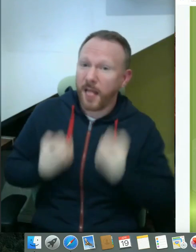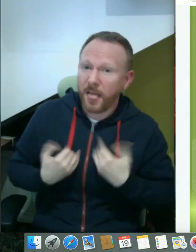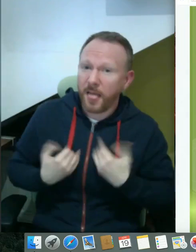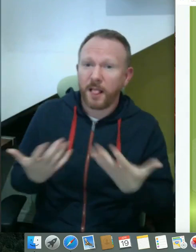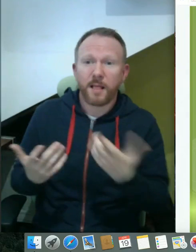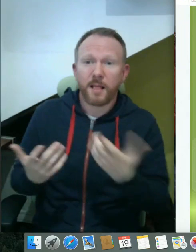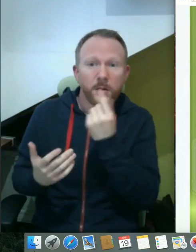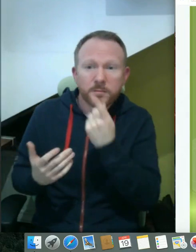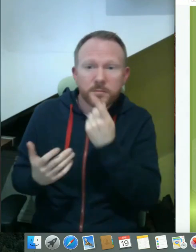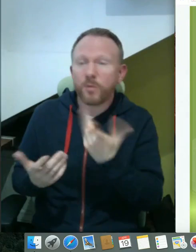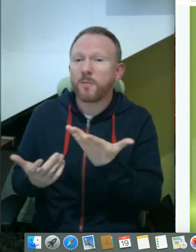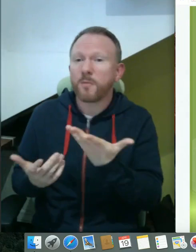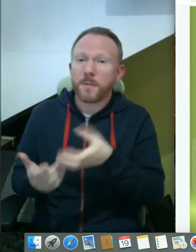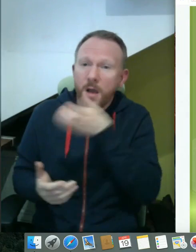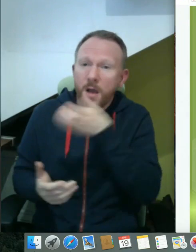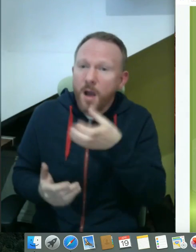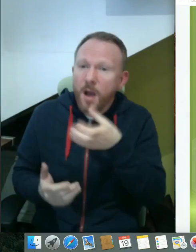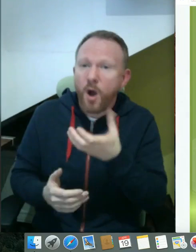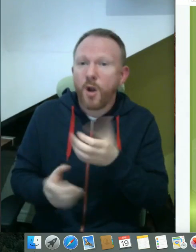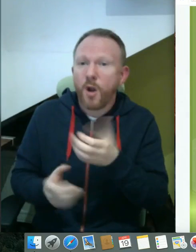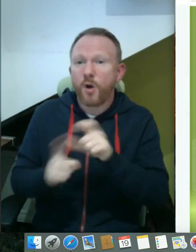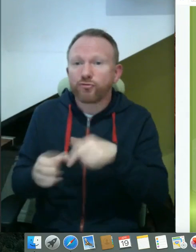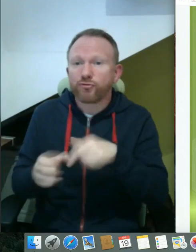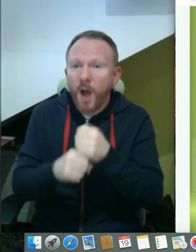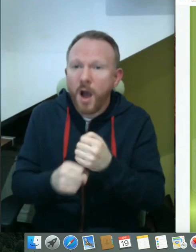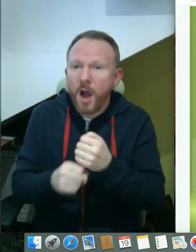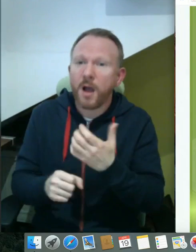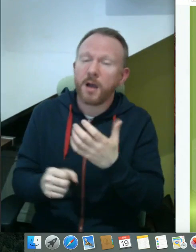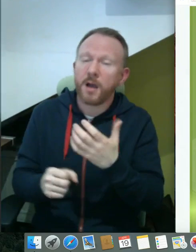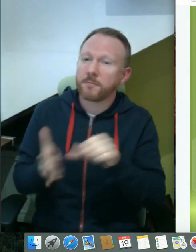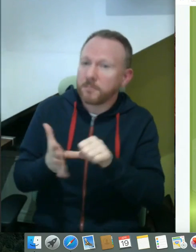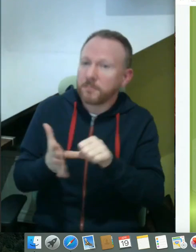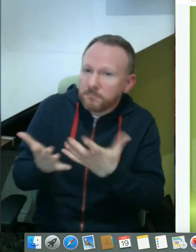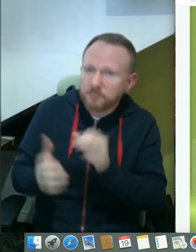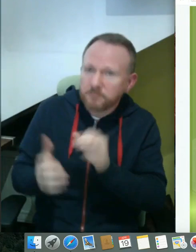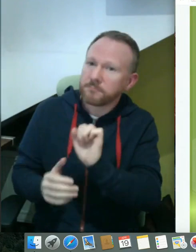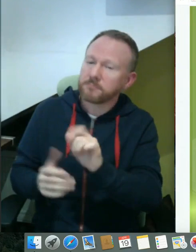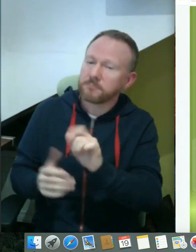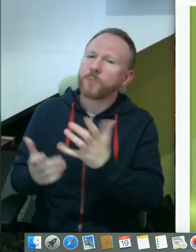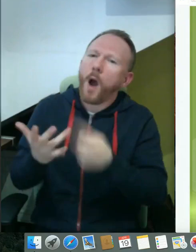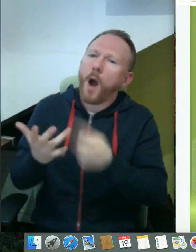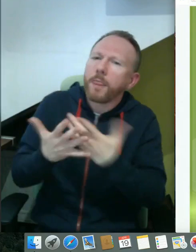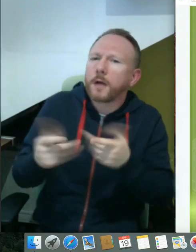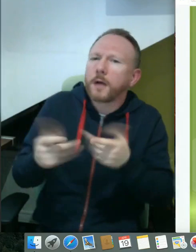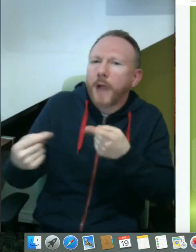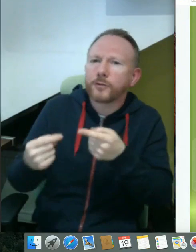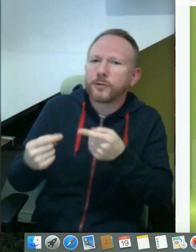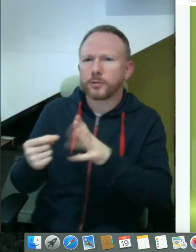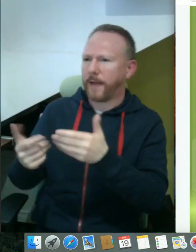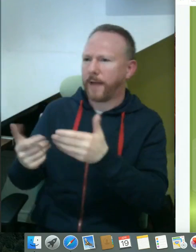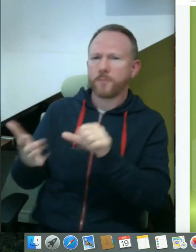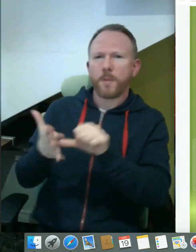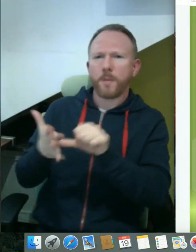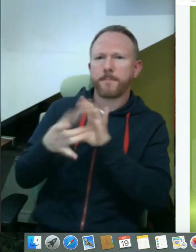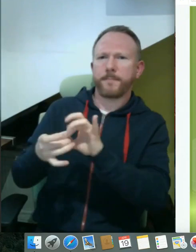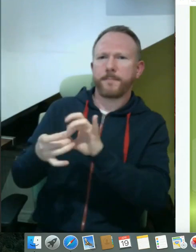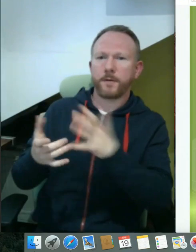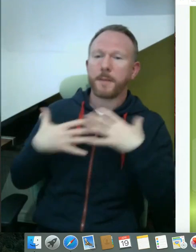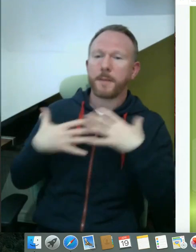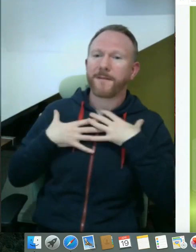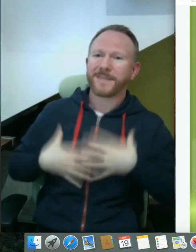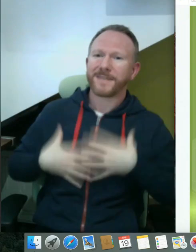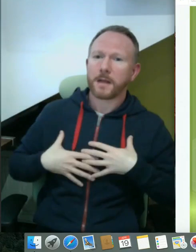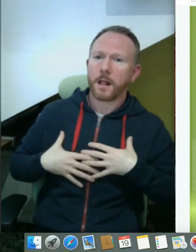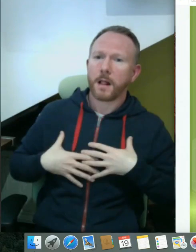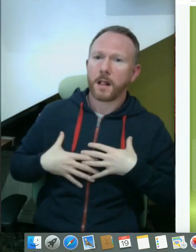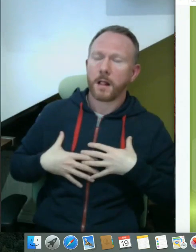with other physical challenges. And just to add to that, I believe that that means specifically physical challenges that